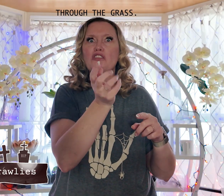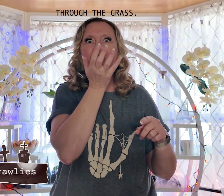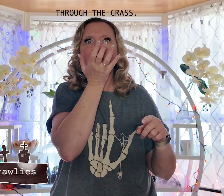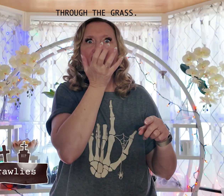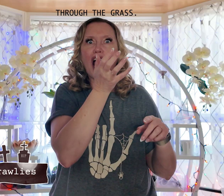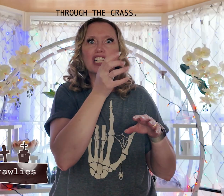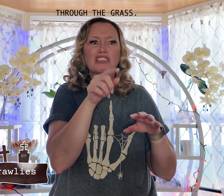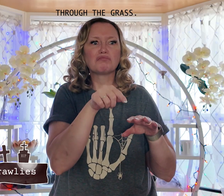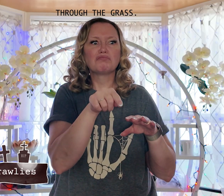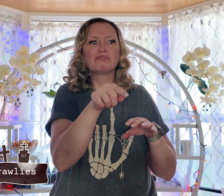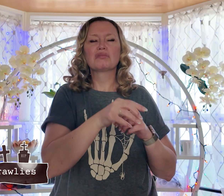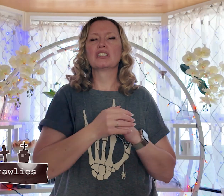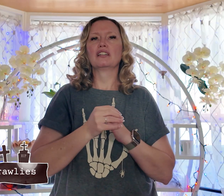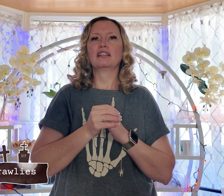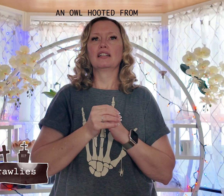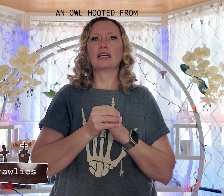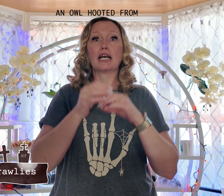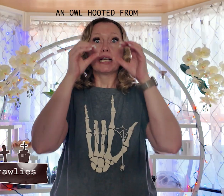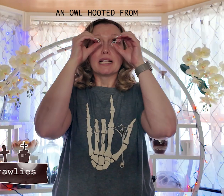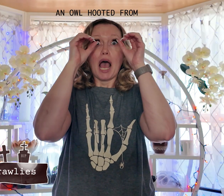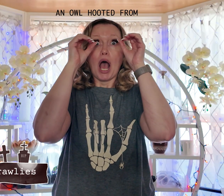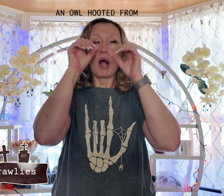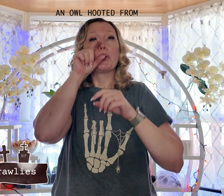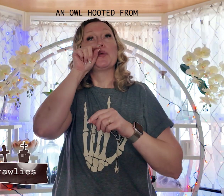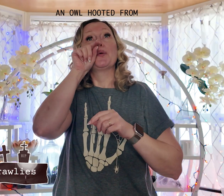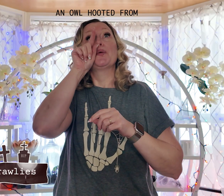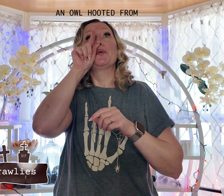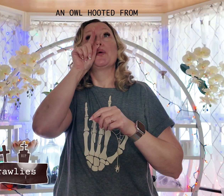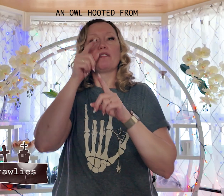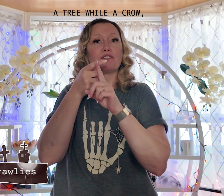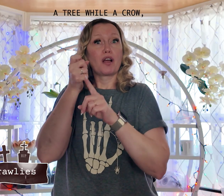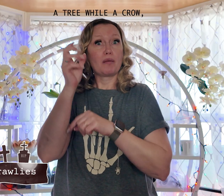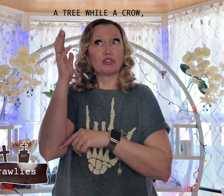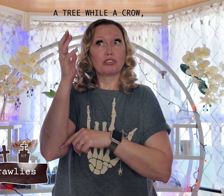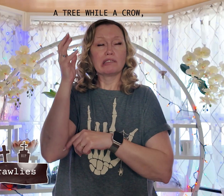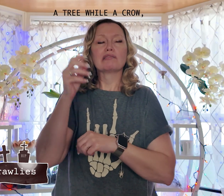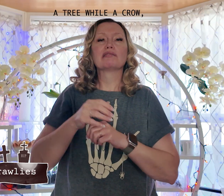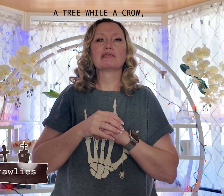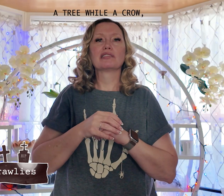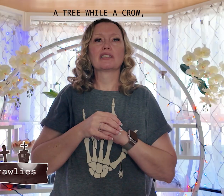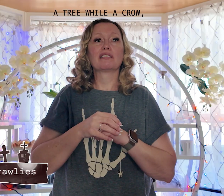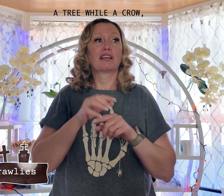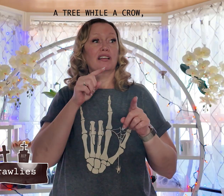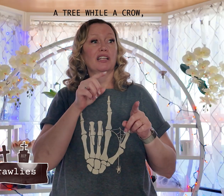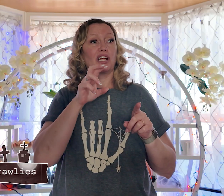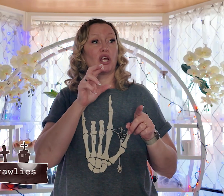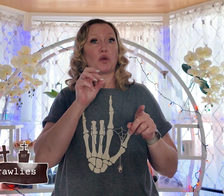through the grass. An owl hooted from a tree, while a crow,